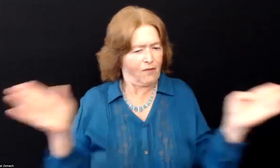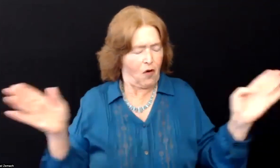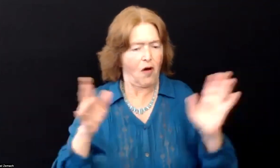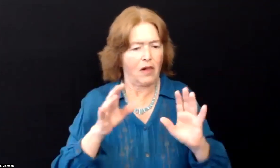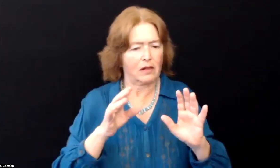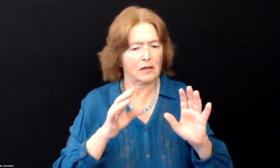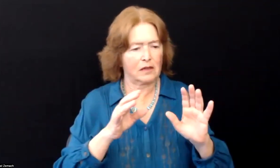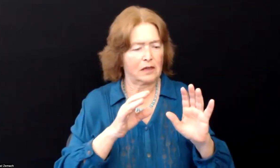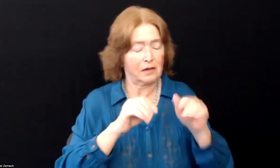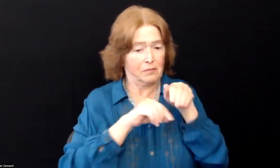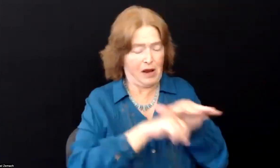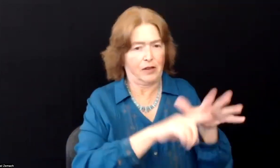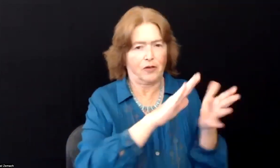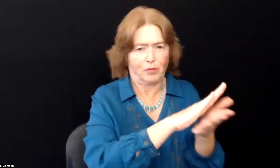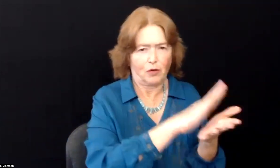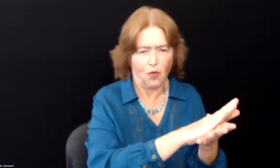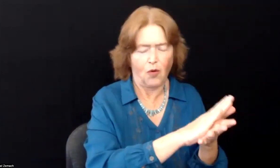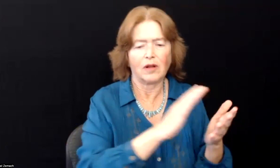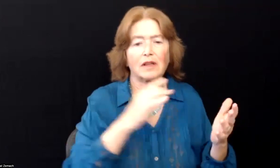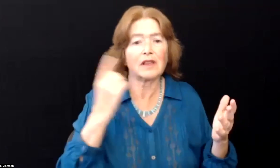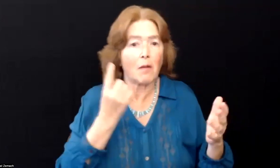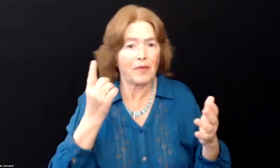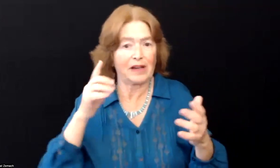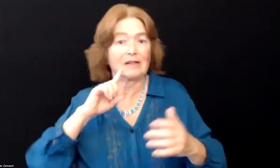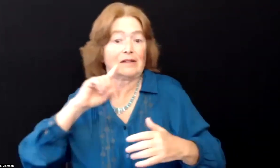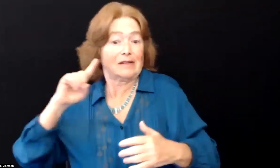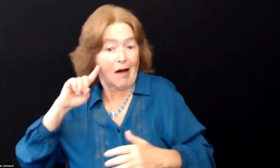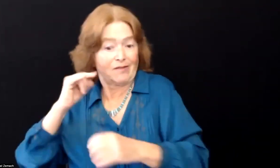Overall, in the mainstream schools,